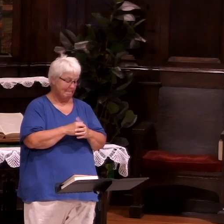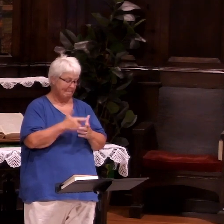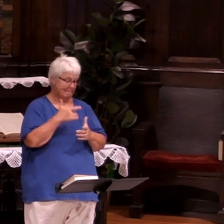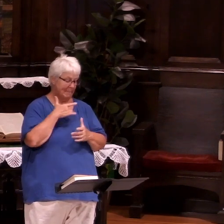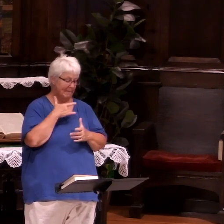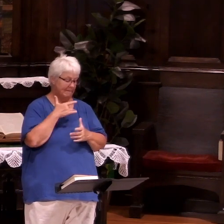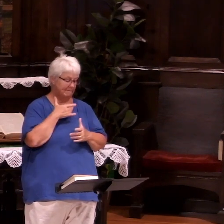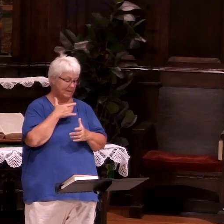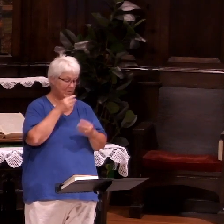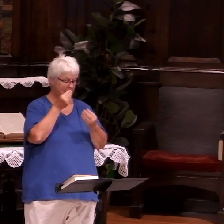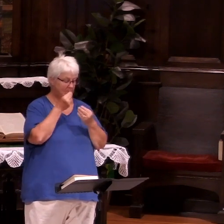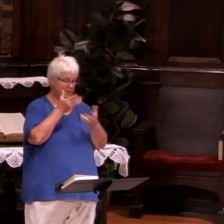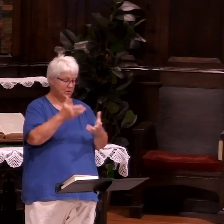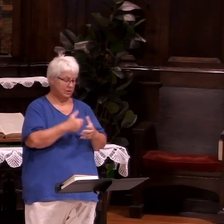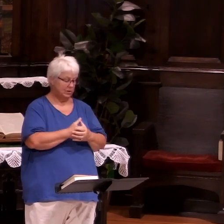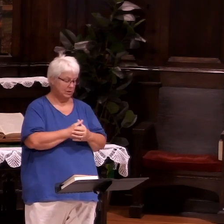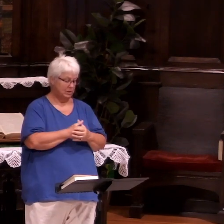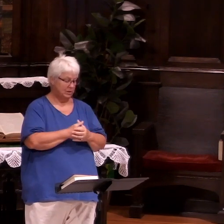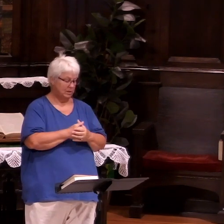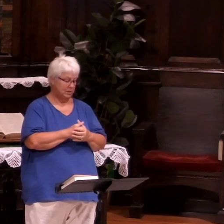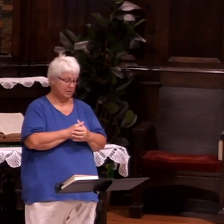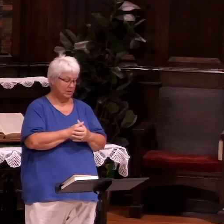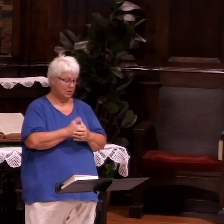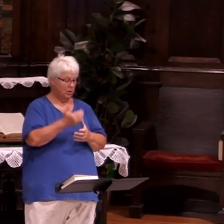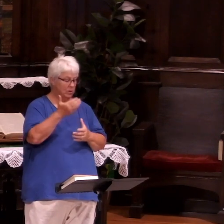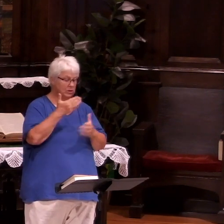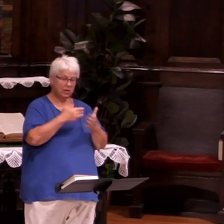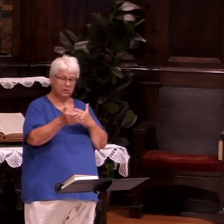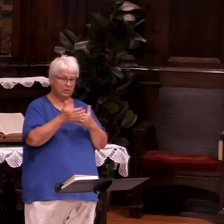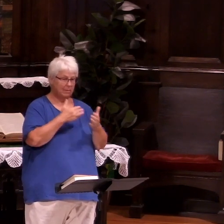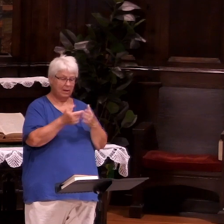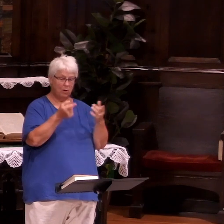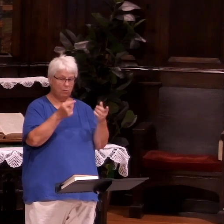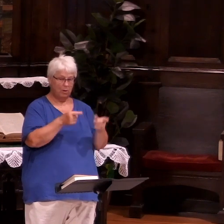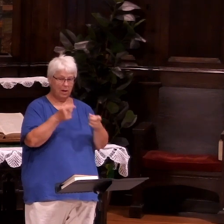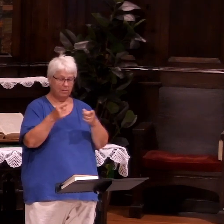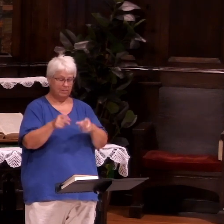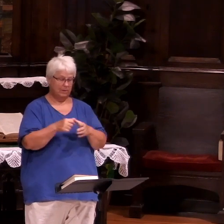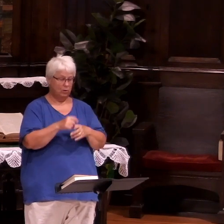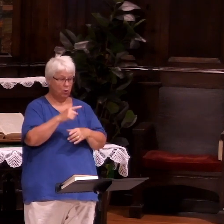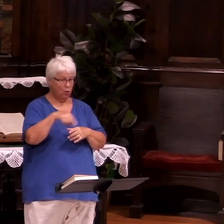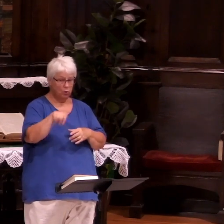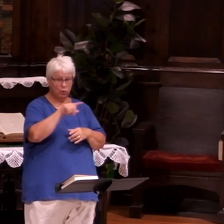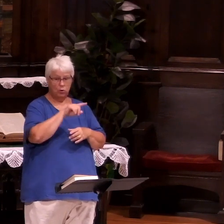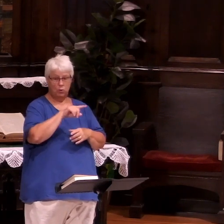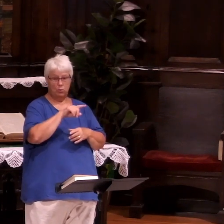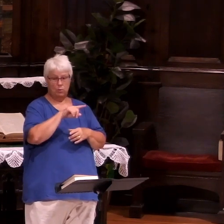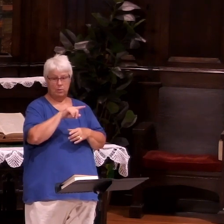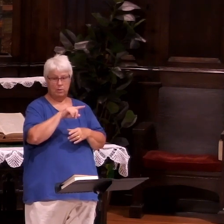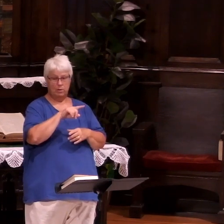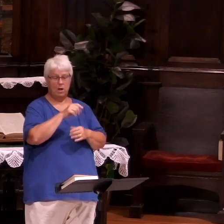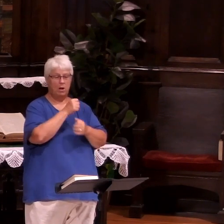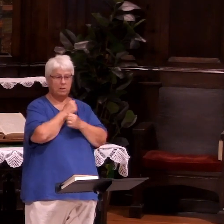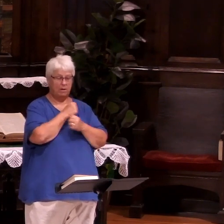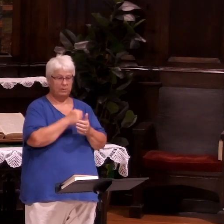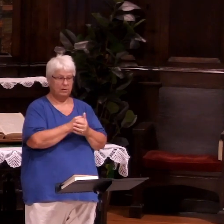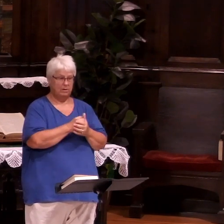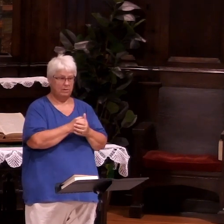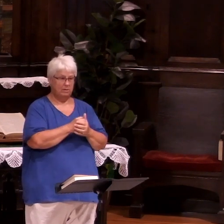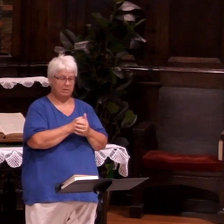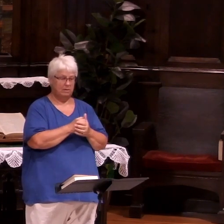Feel the message. No matter what, you are